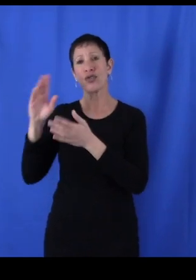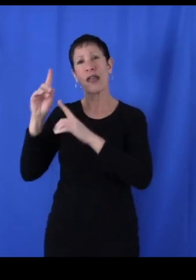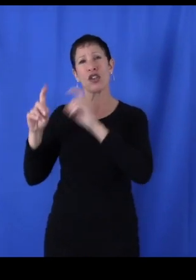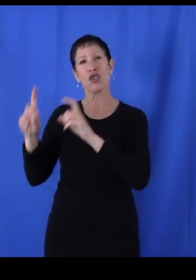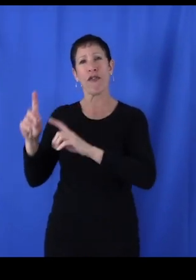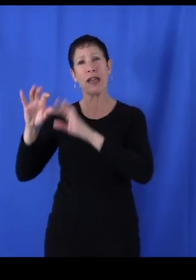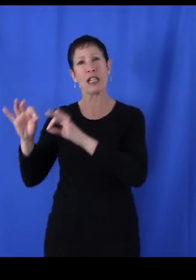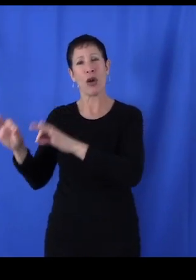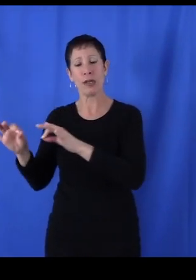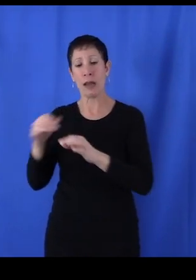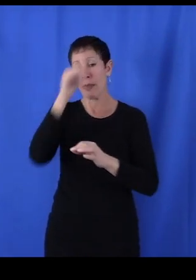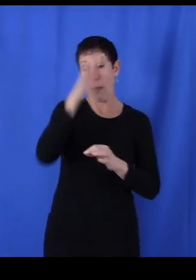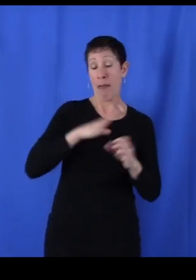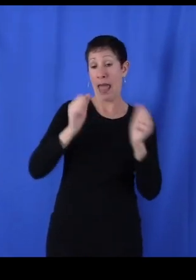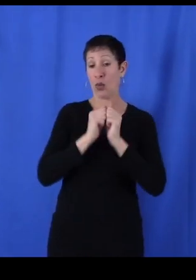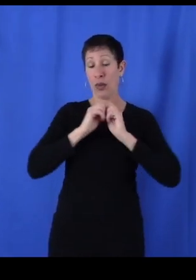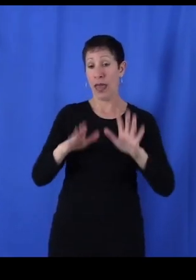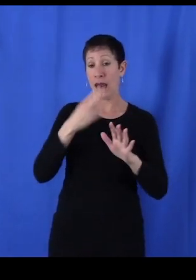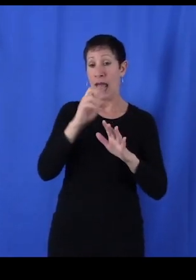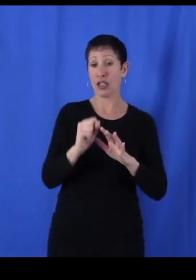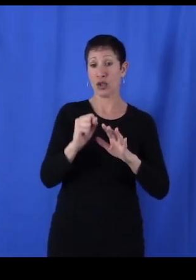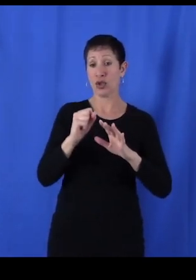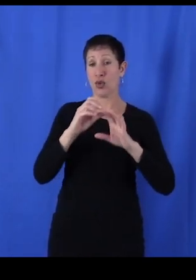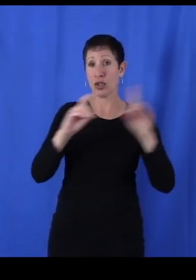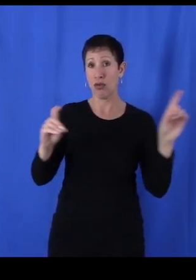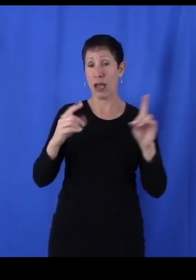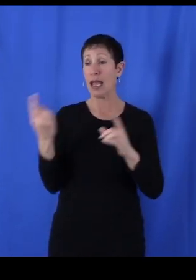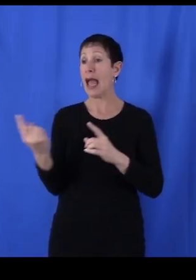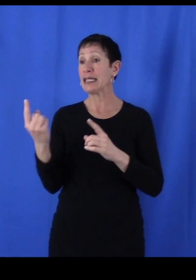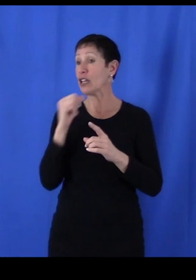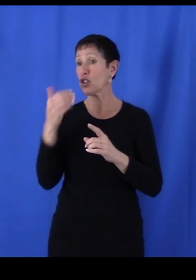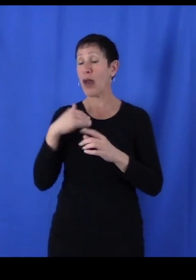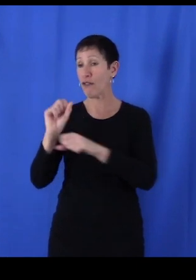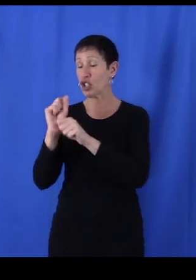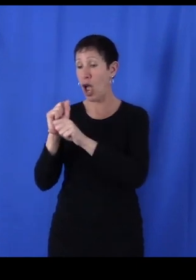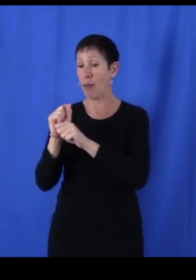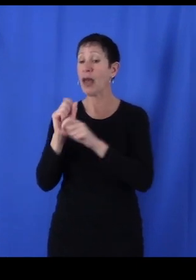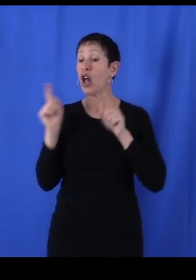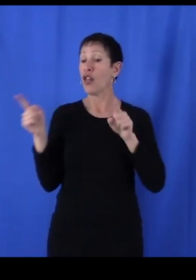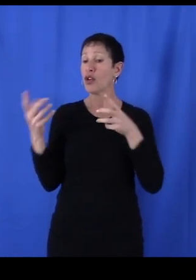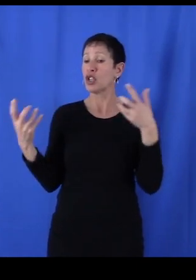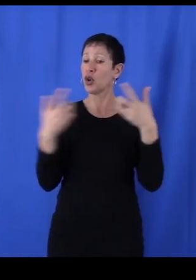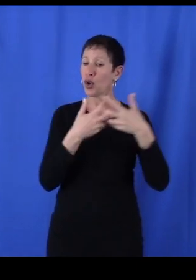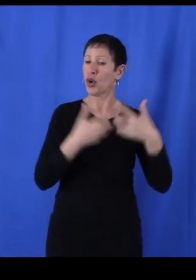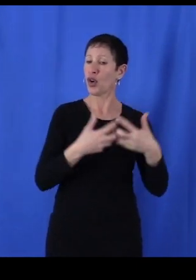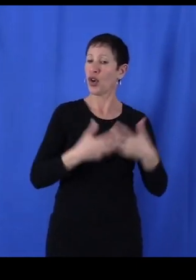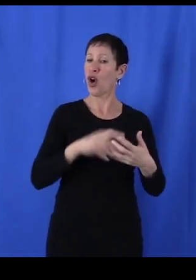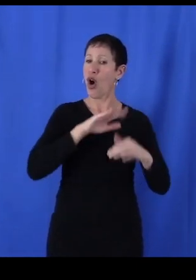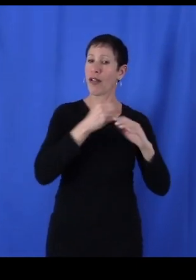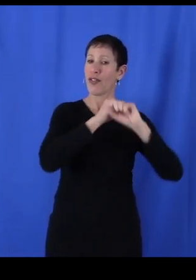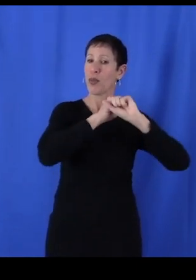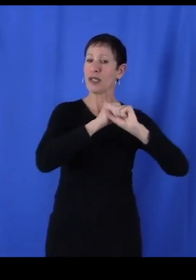these surveys determined, such as man with no high school degree and single and don't have a job, line up with these